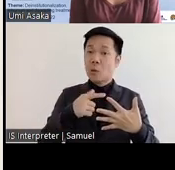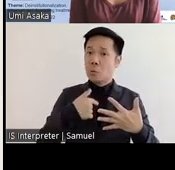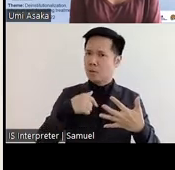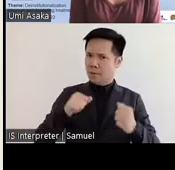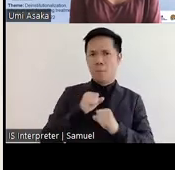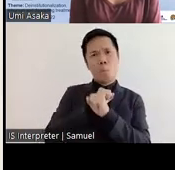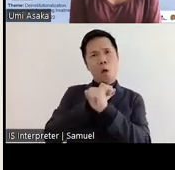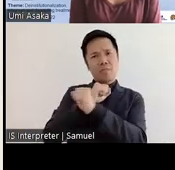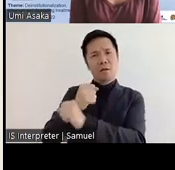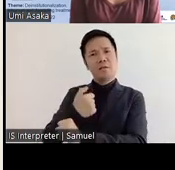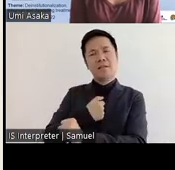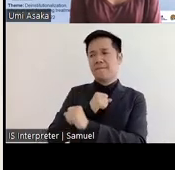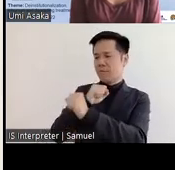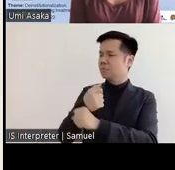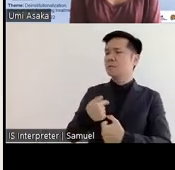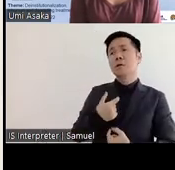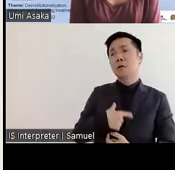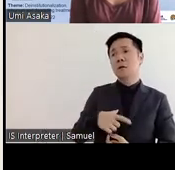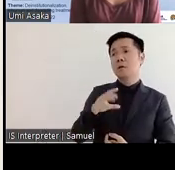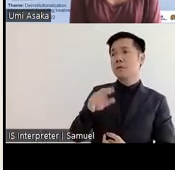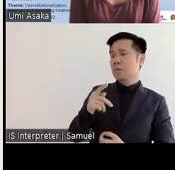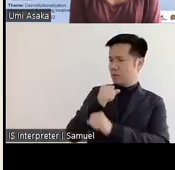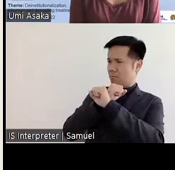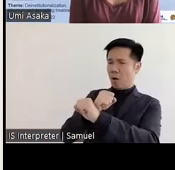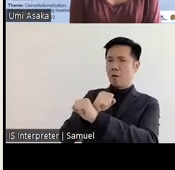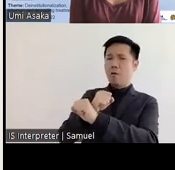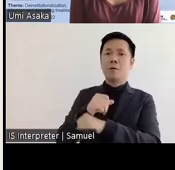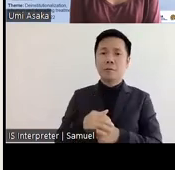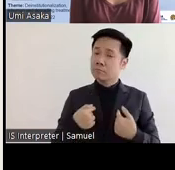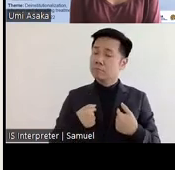ourselves. We believe that the strong self-assertion in